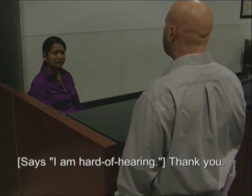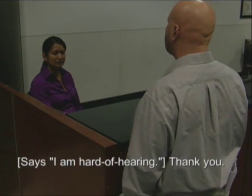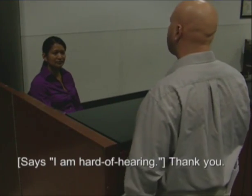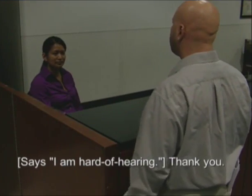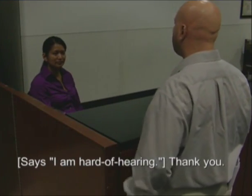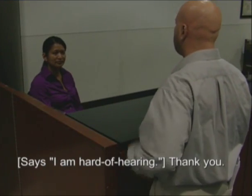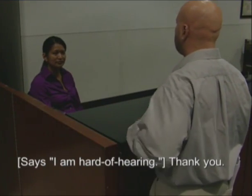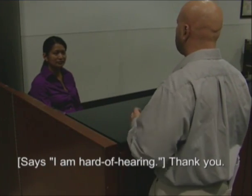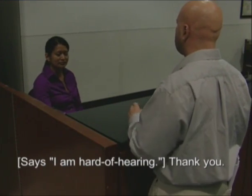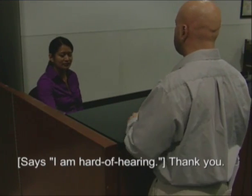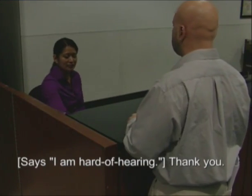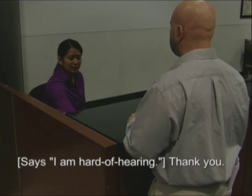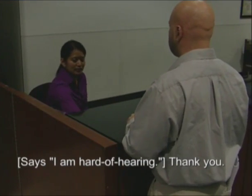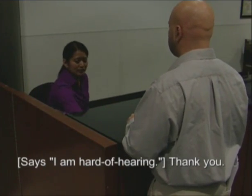I am hard of hearing.